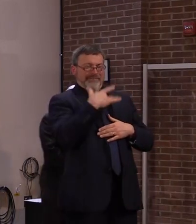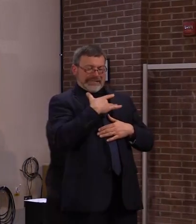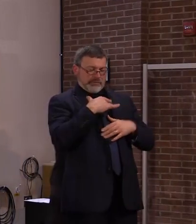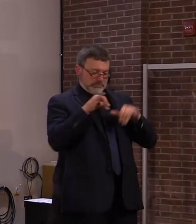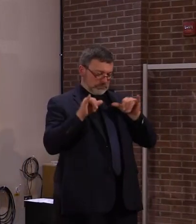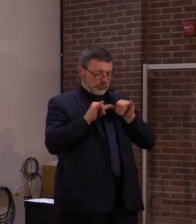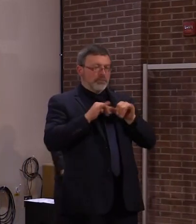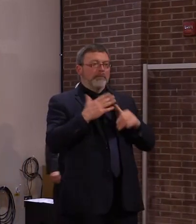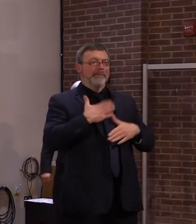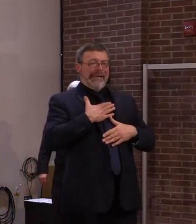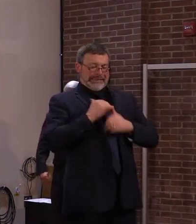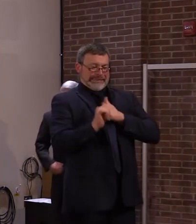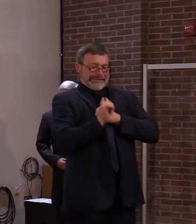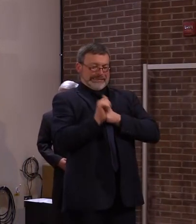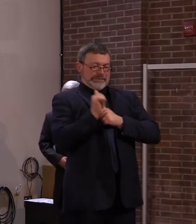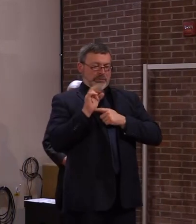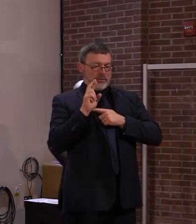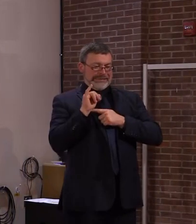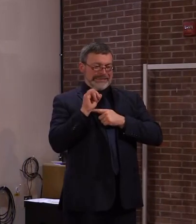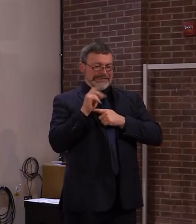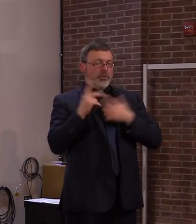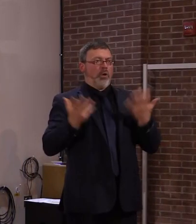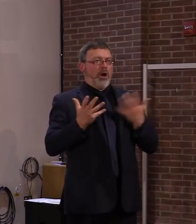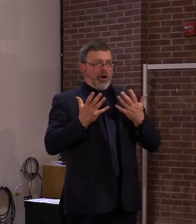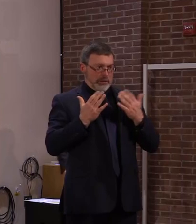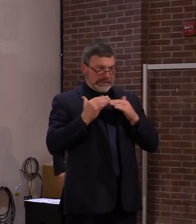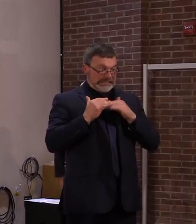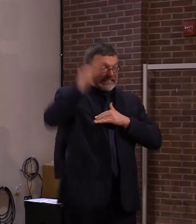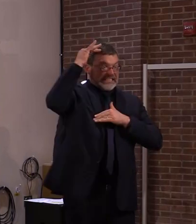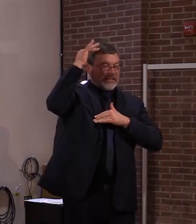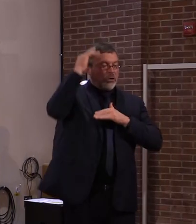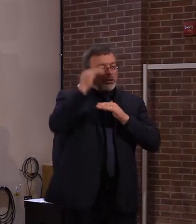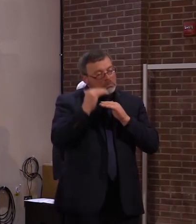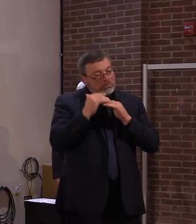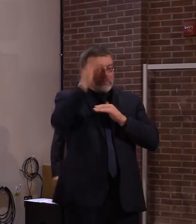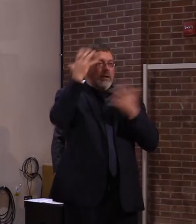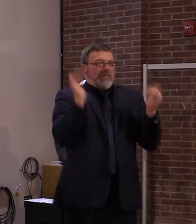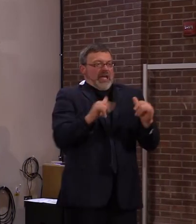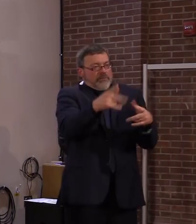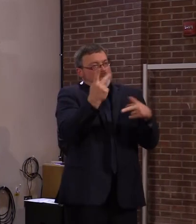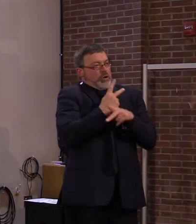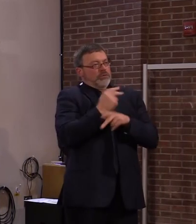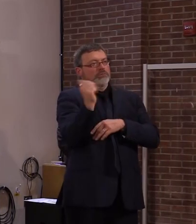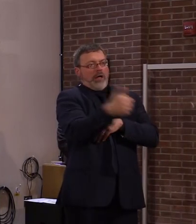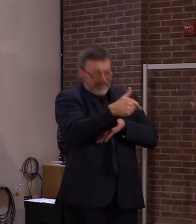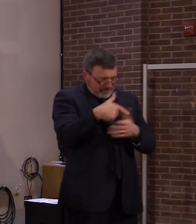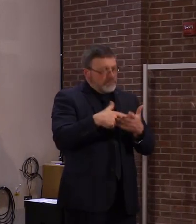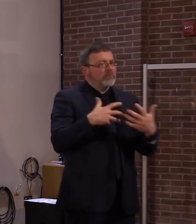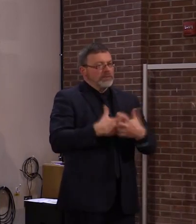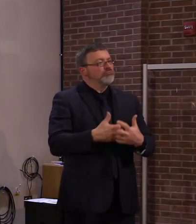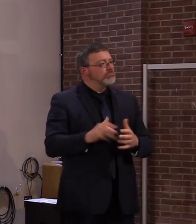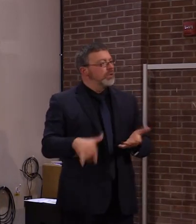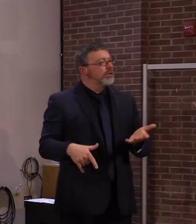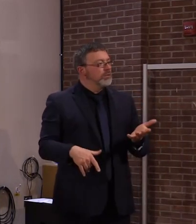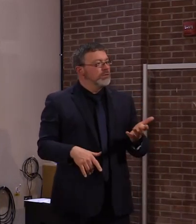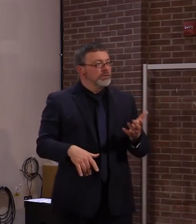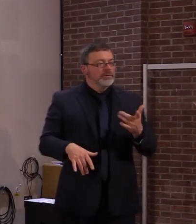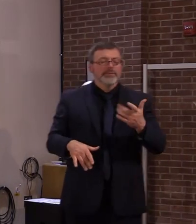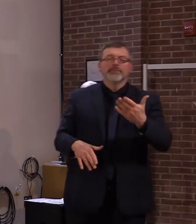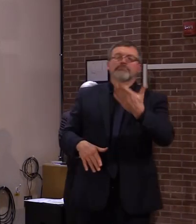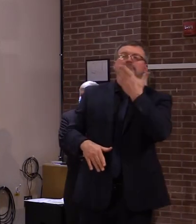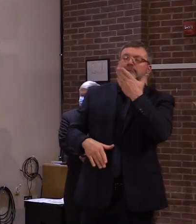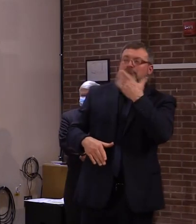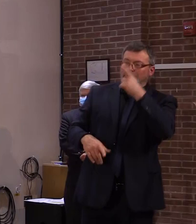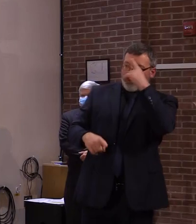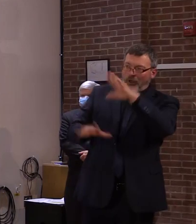All right. Thank you all. That was the clarification I think a lot of people are looking for. The other thing, I see that Dr. Levine's running away there,